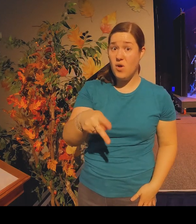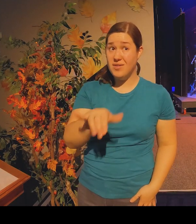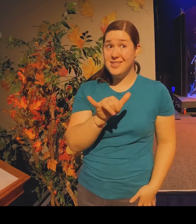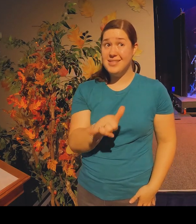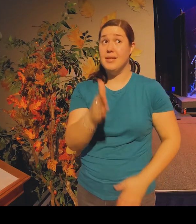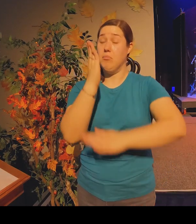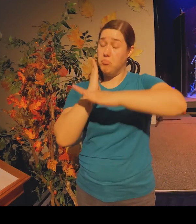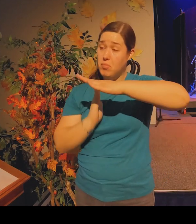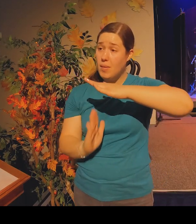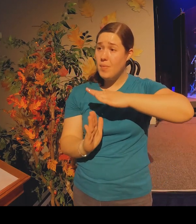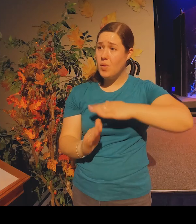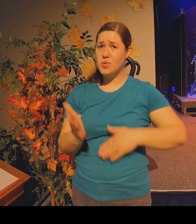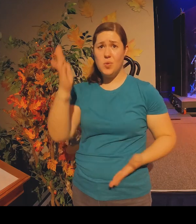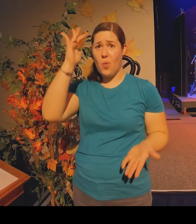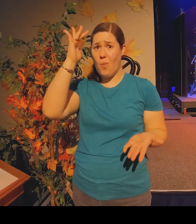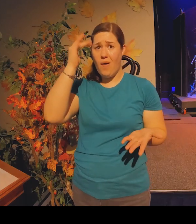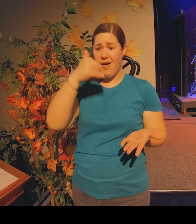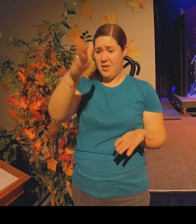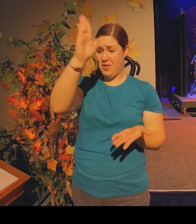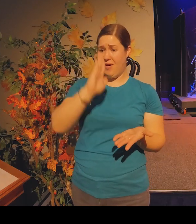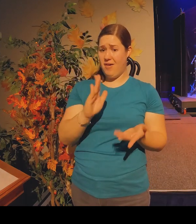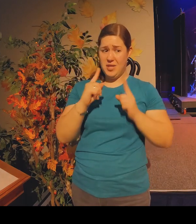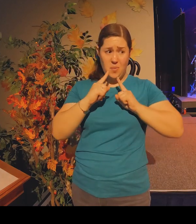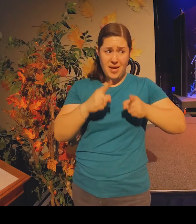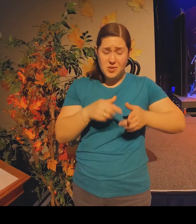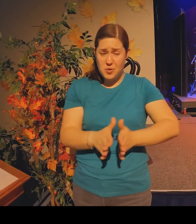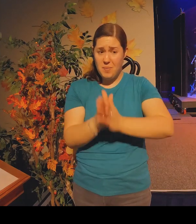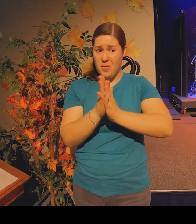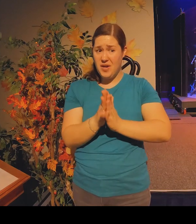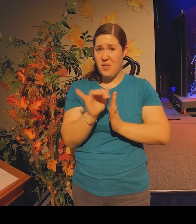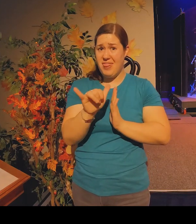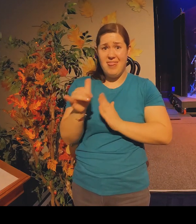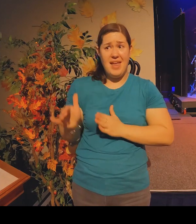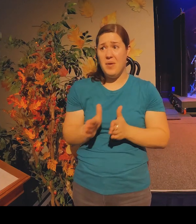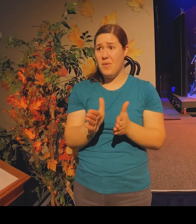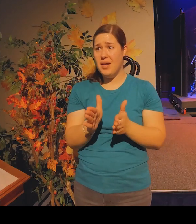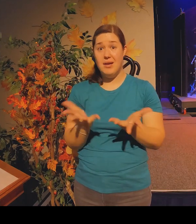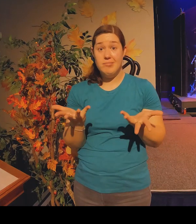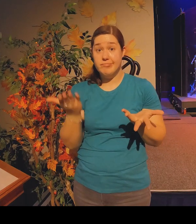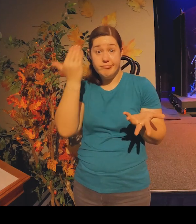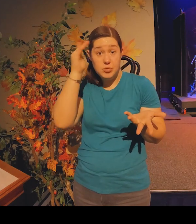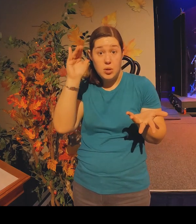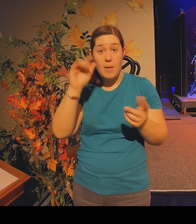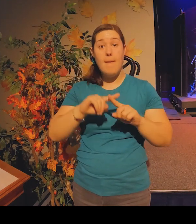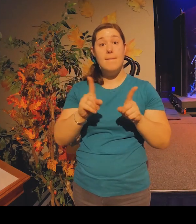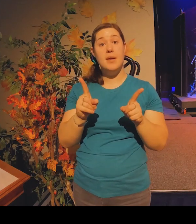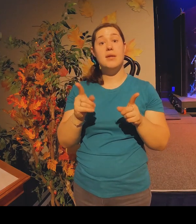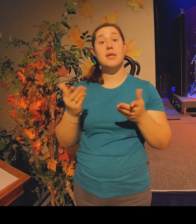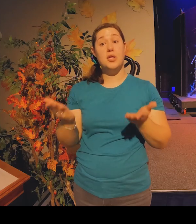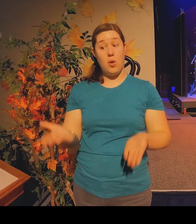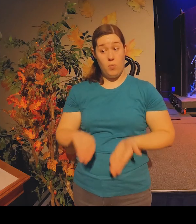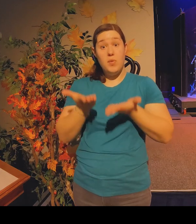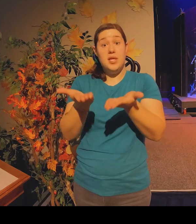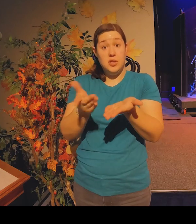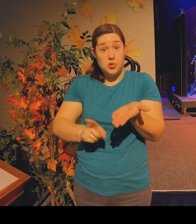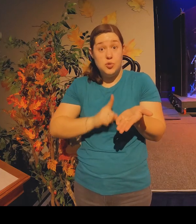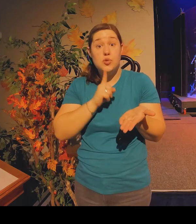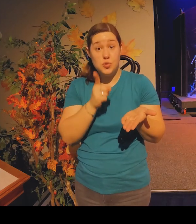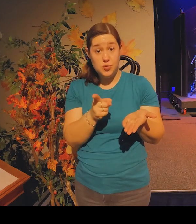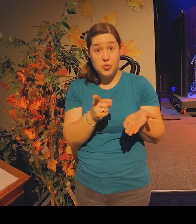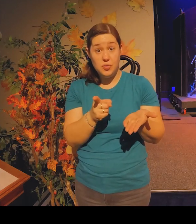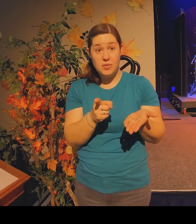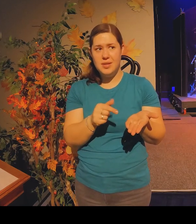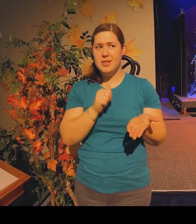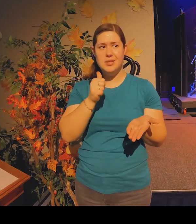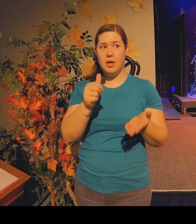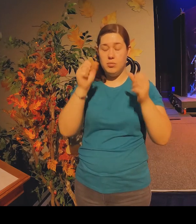that prayer that way? Because here's the big truth, folks, and this won't be a shock to you either. God's perspective is bigger